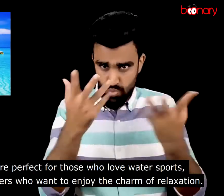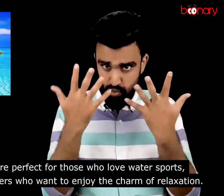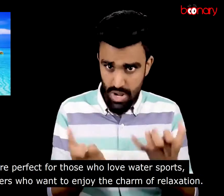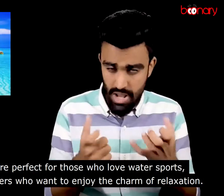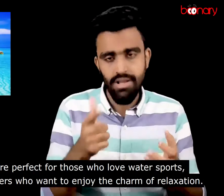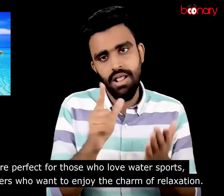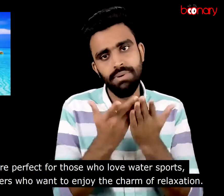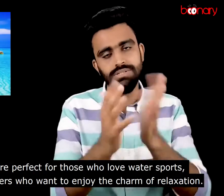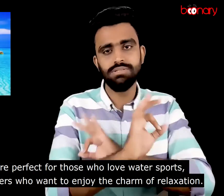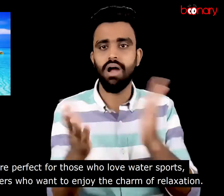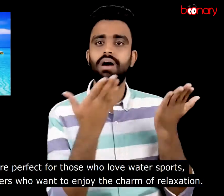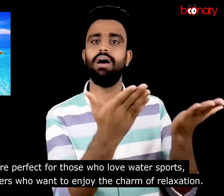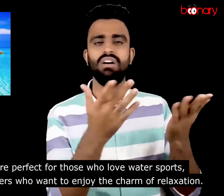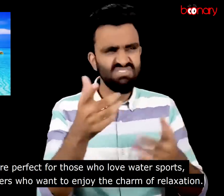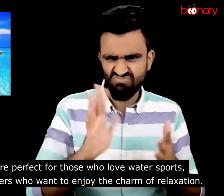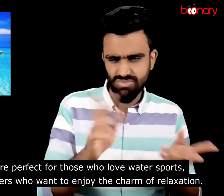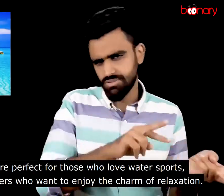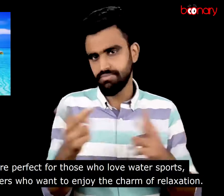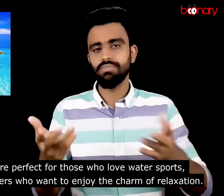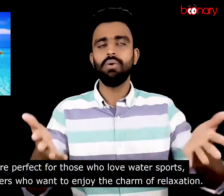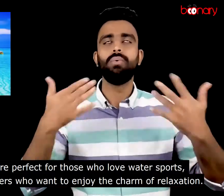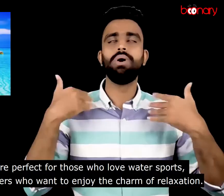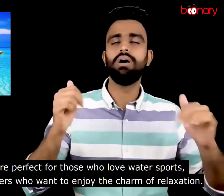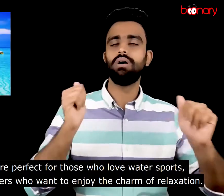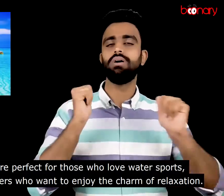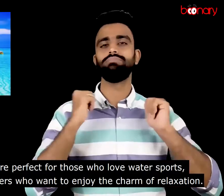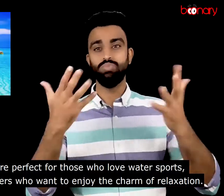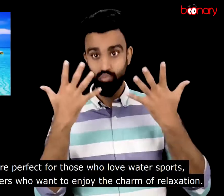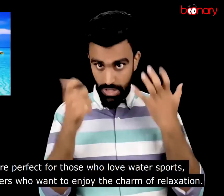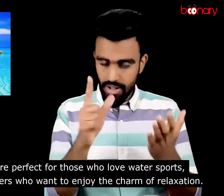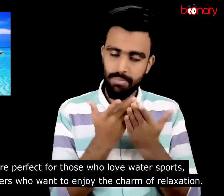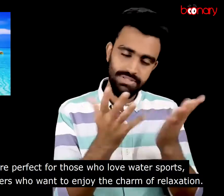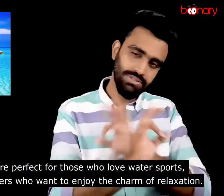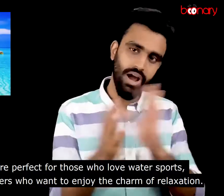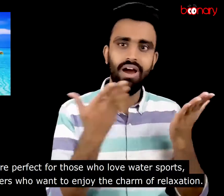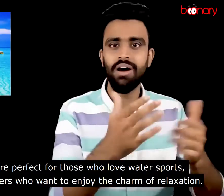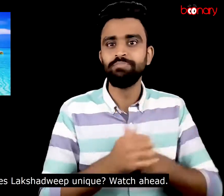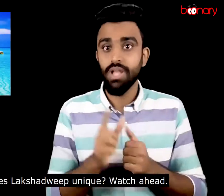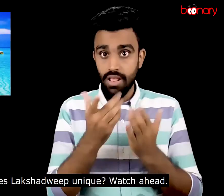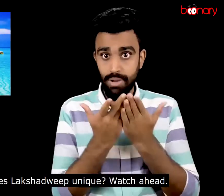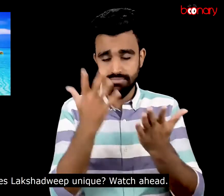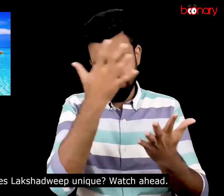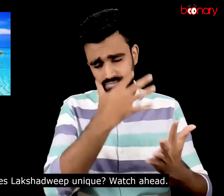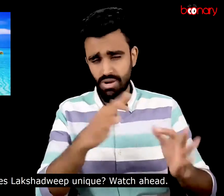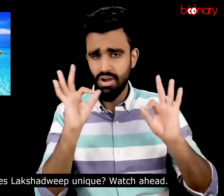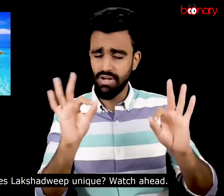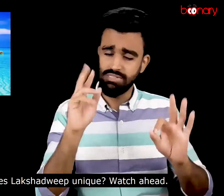those who love water sports and also for others who want to enjoy the charm of relaxation. What makes Lakshadeep unique?